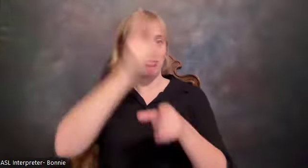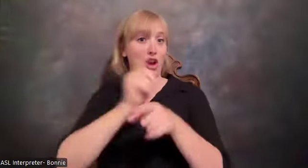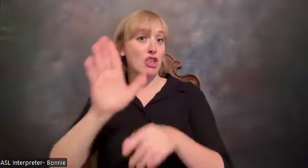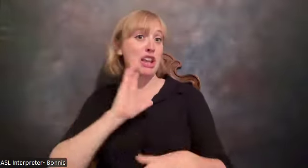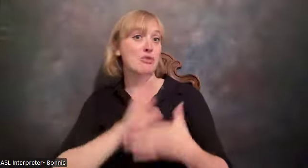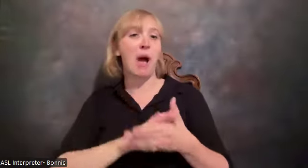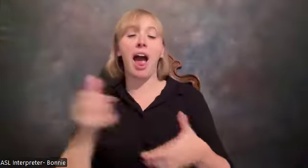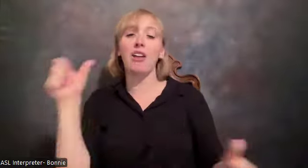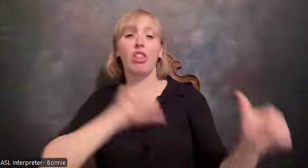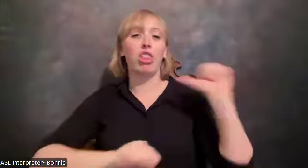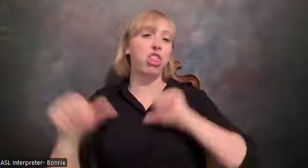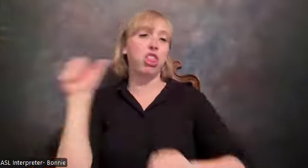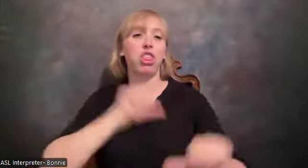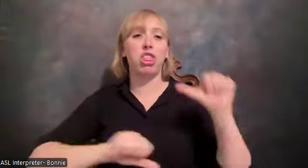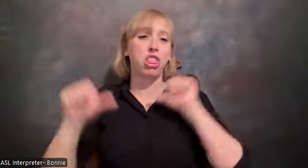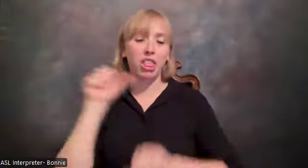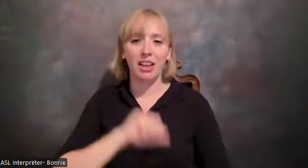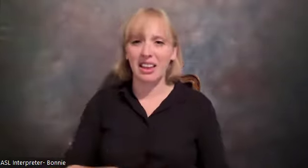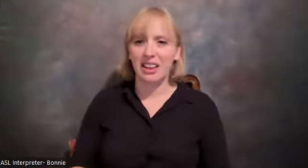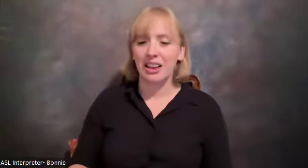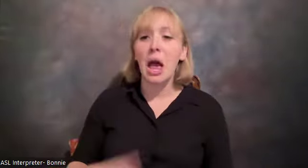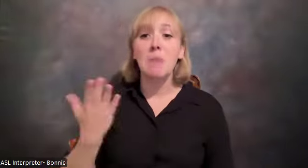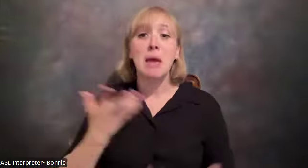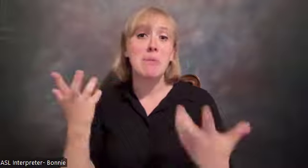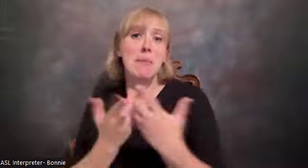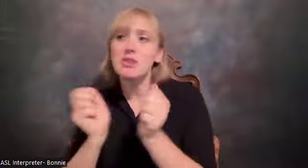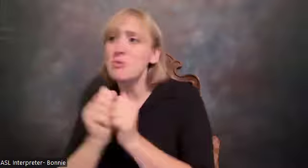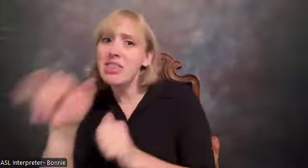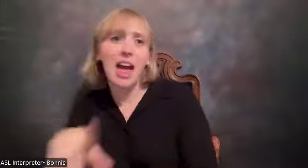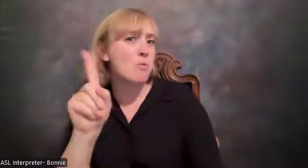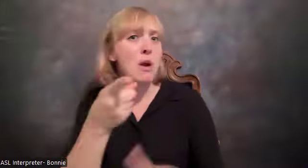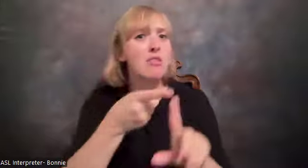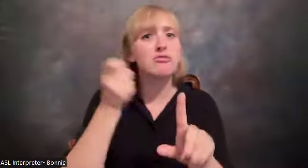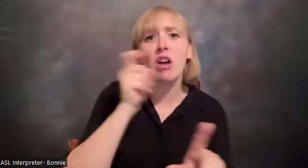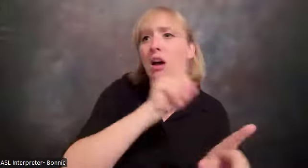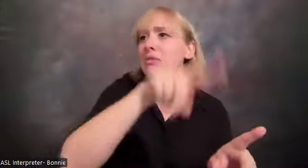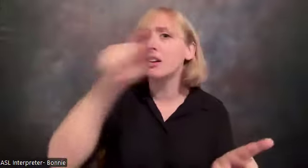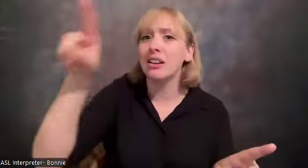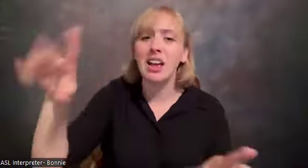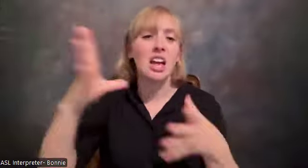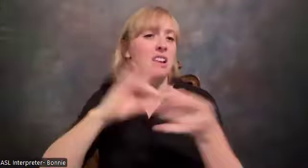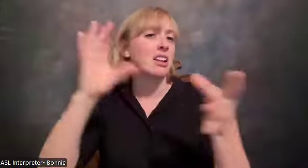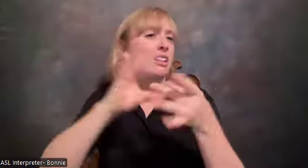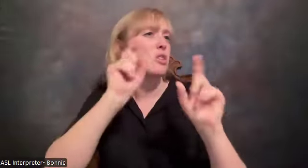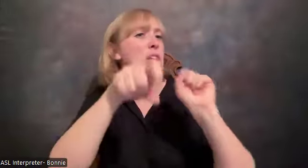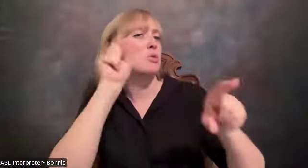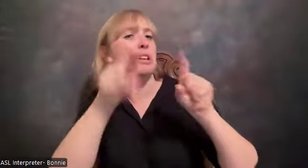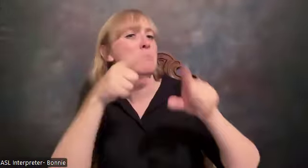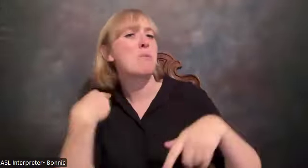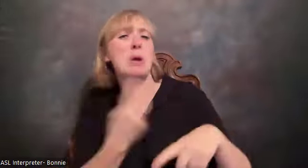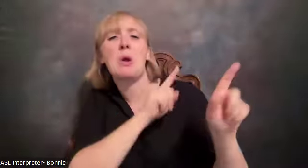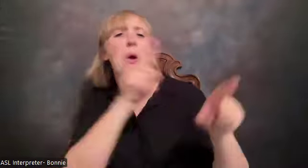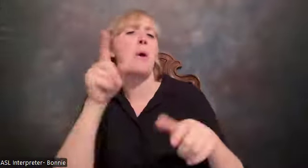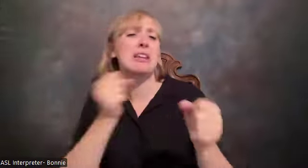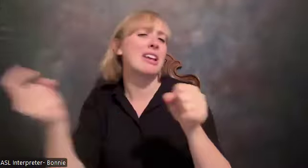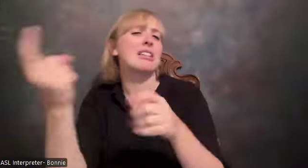hee, ha, ha, ha. And I try this. Say, why would it? Hey, maybe we should pair that with this. Hey, where was that vineyard again? Maybe we'll go wine tasting there next week.